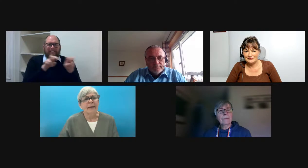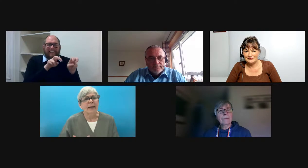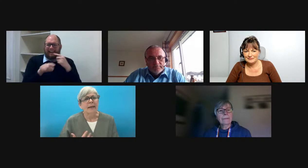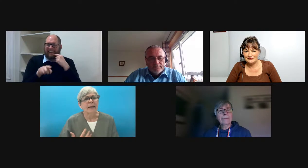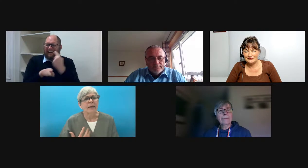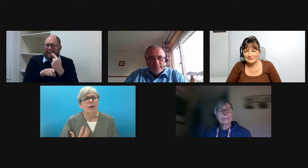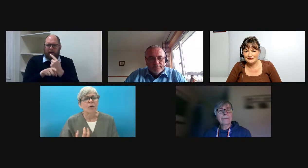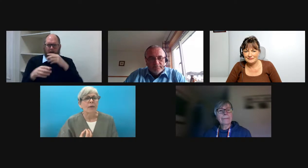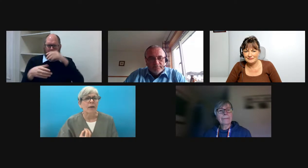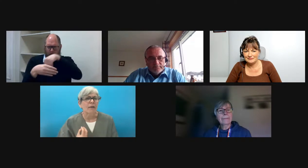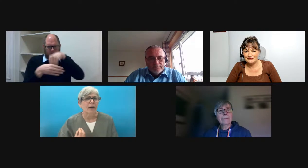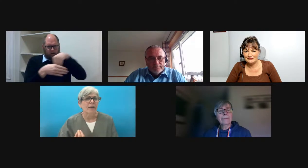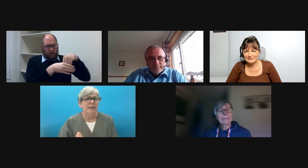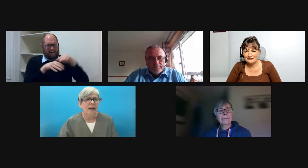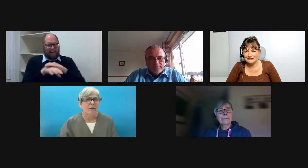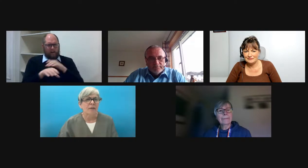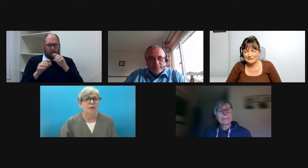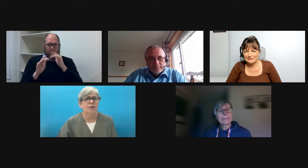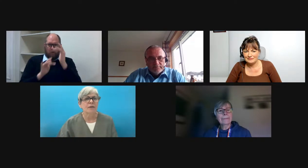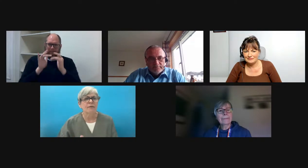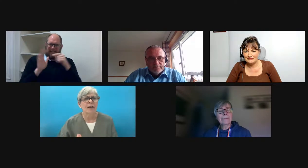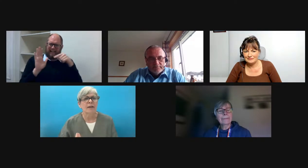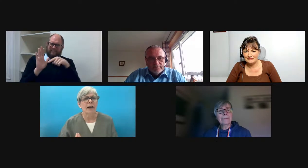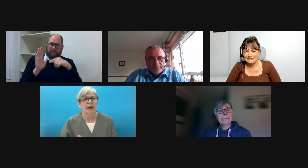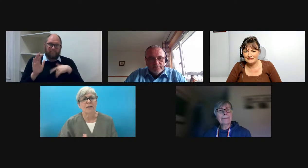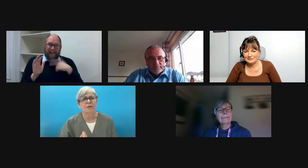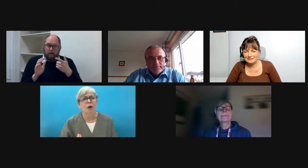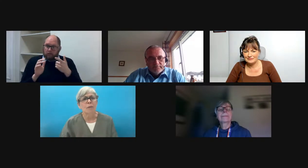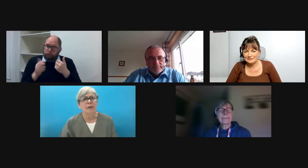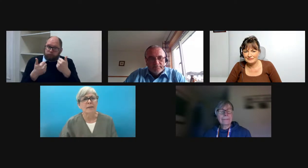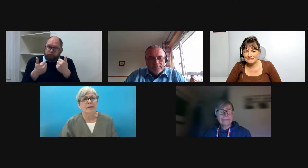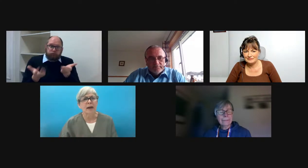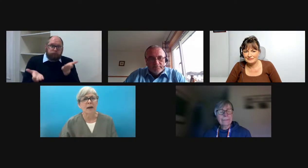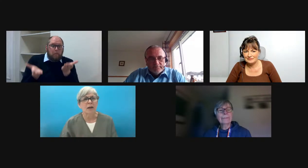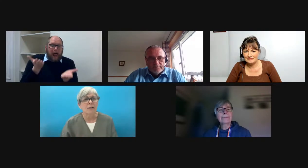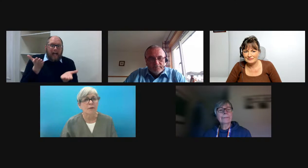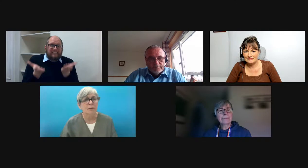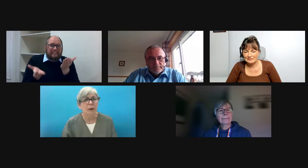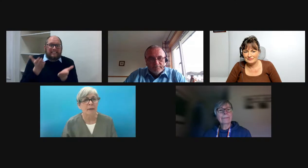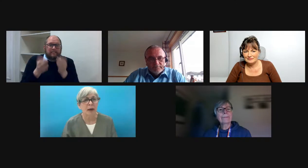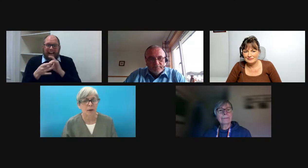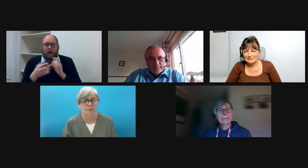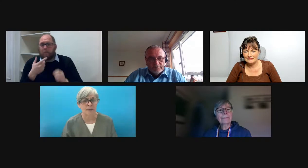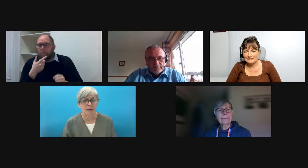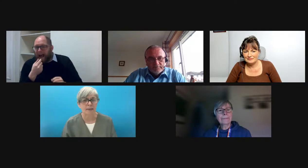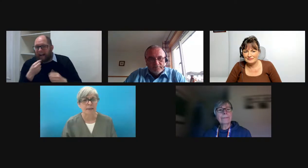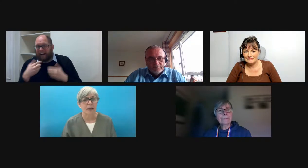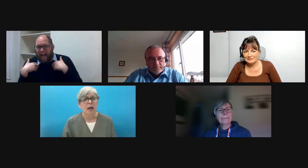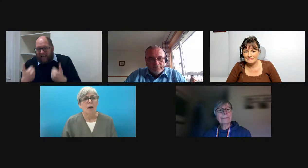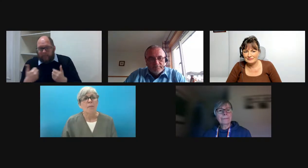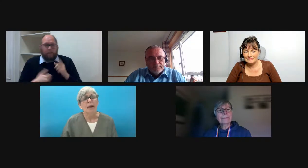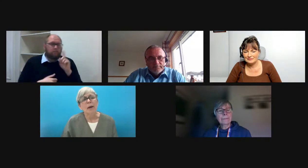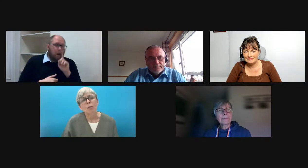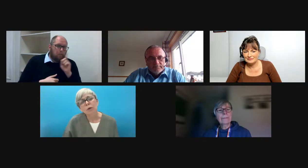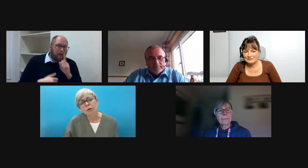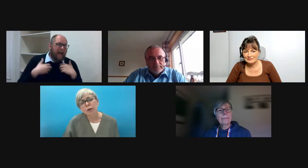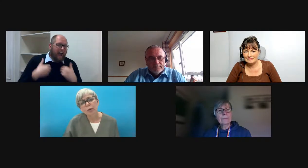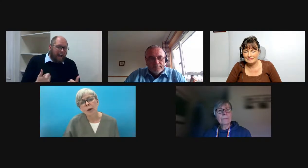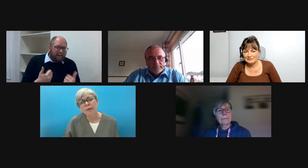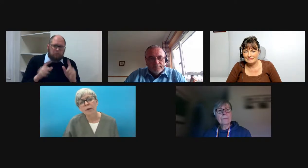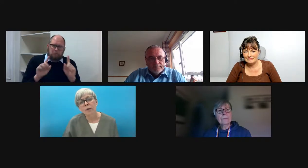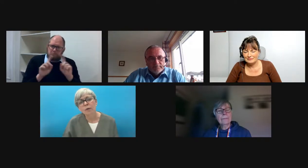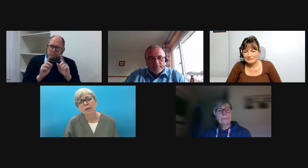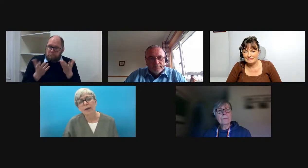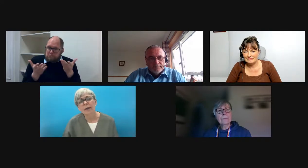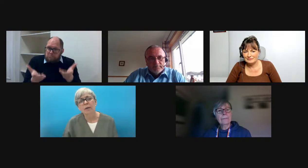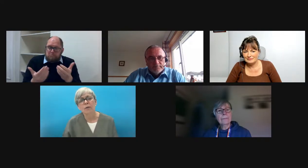I think, you know, there are various health issues and health topics that are covered by that website. But I'm wondering